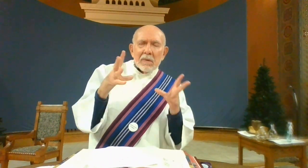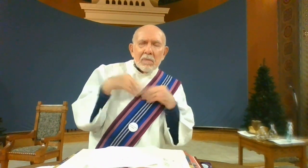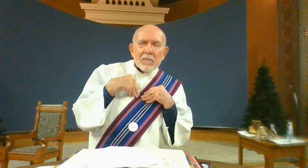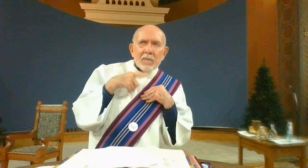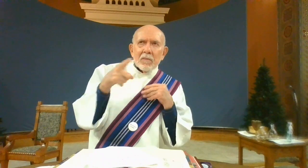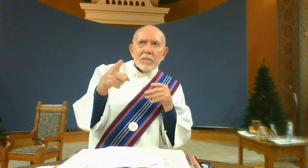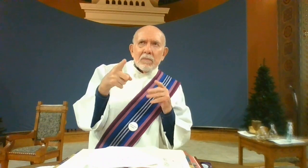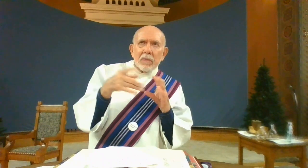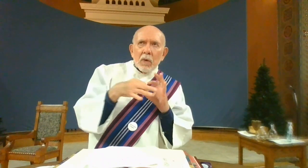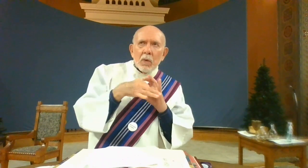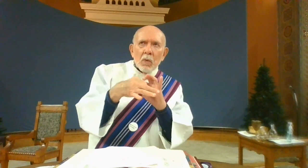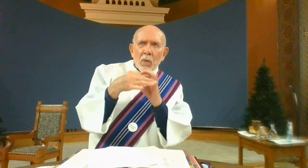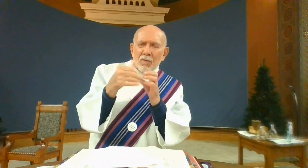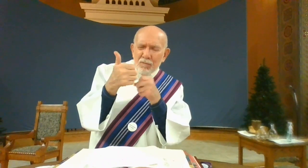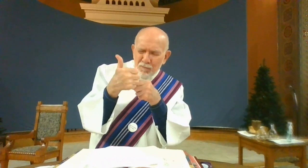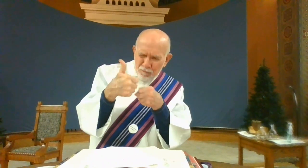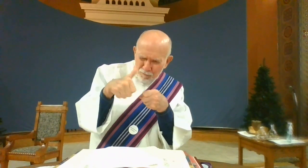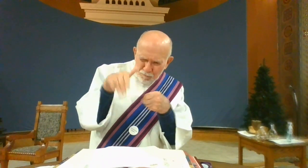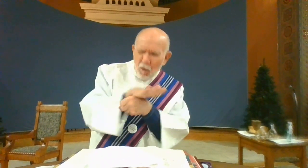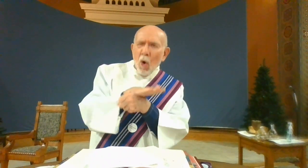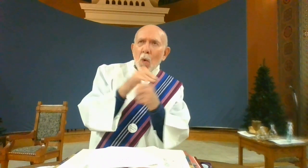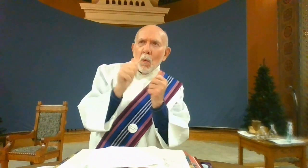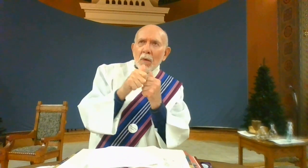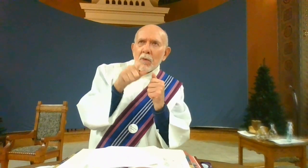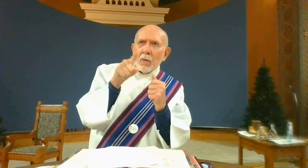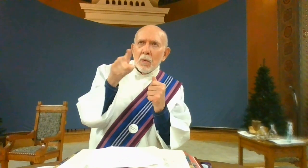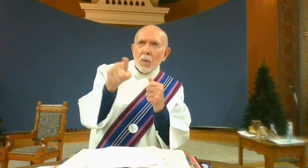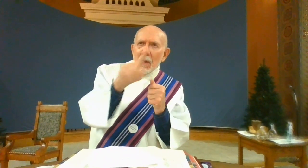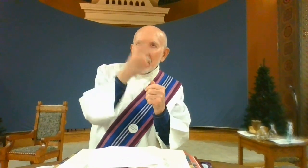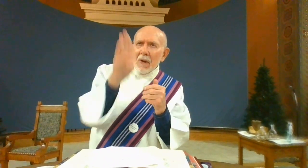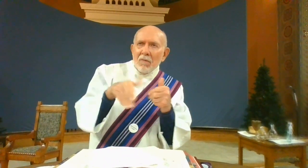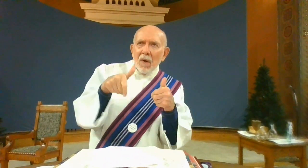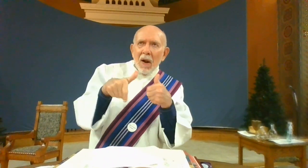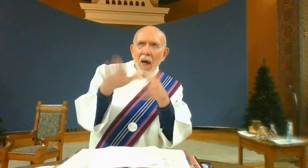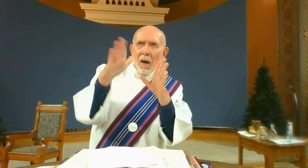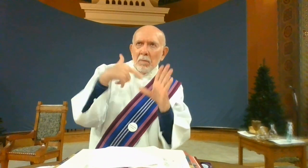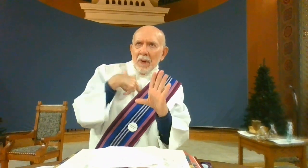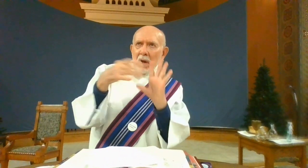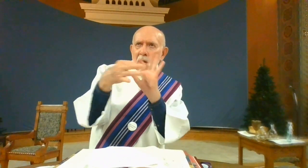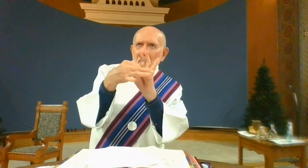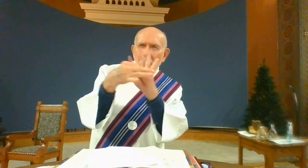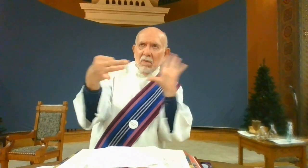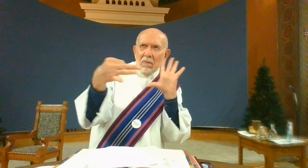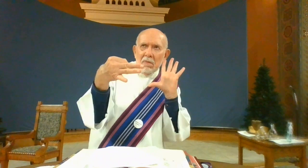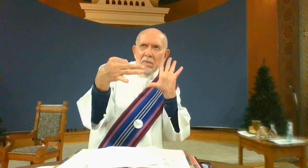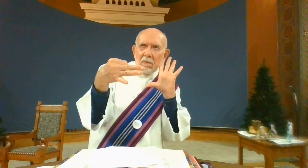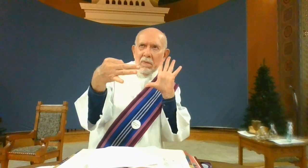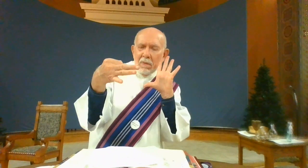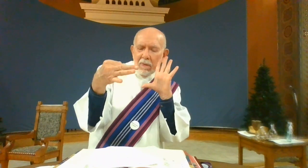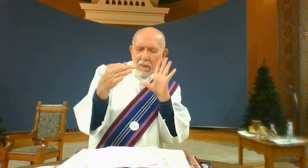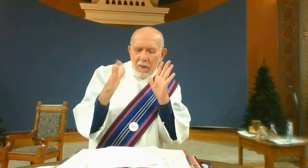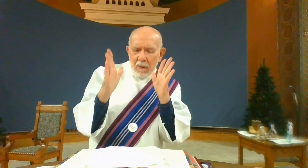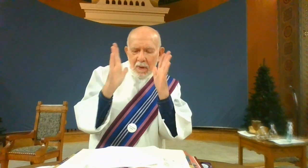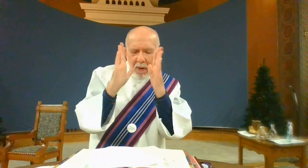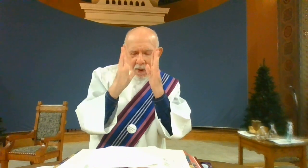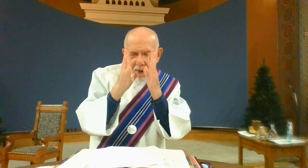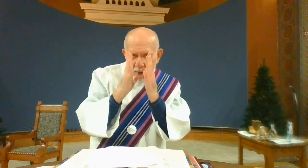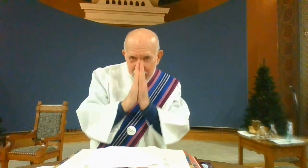and unite myself wholly to you never permit me to be separated from you Amen